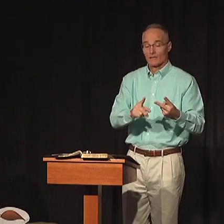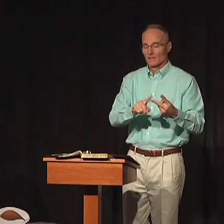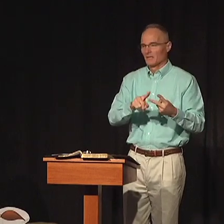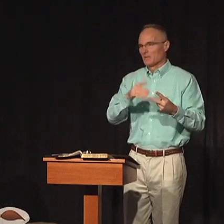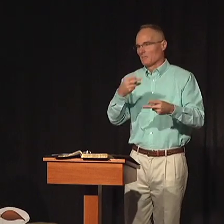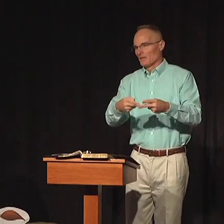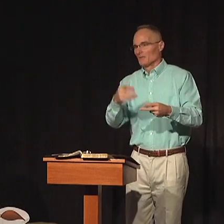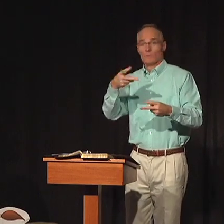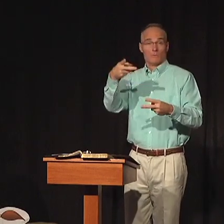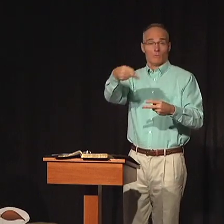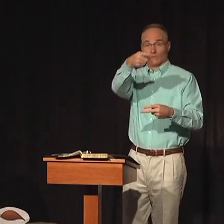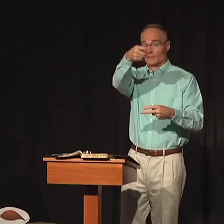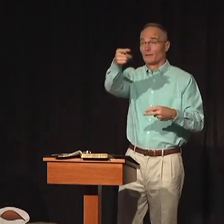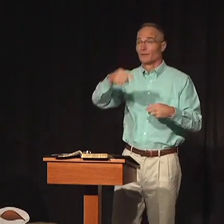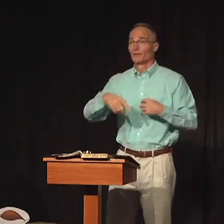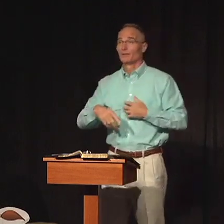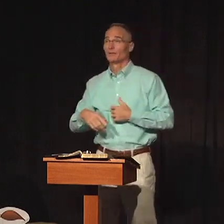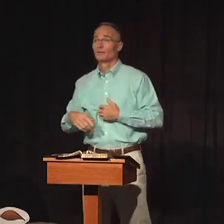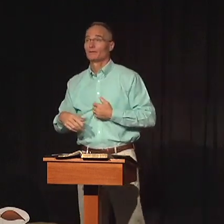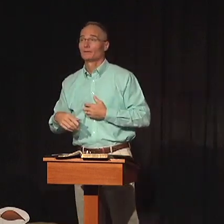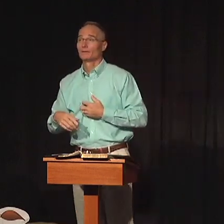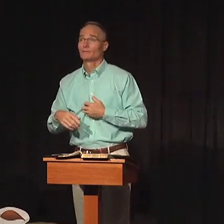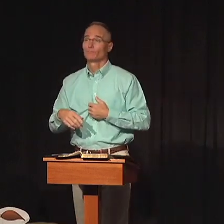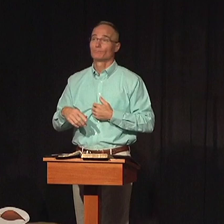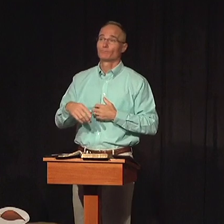it again. The second one is up here.